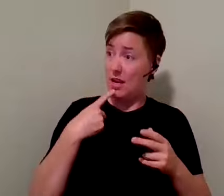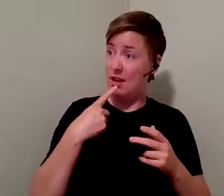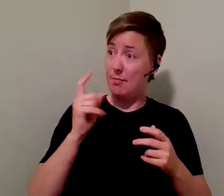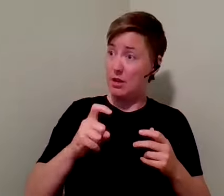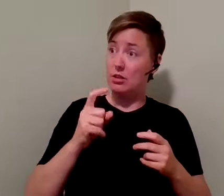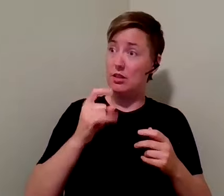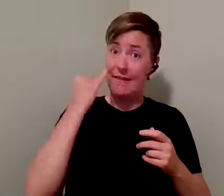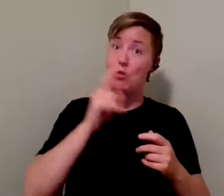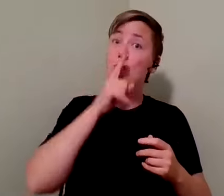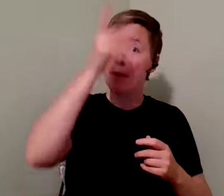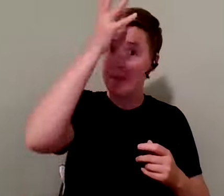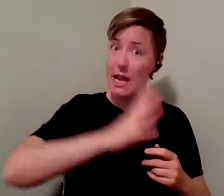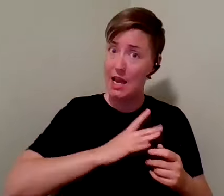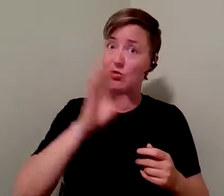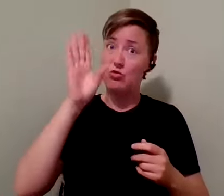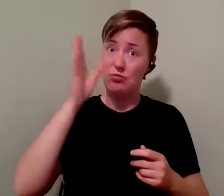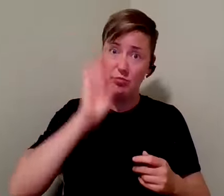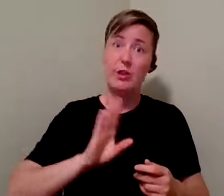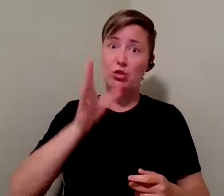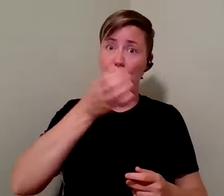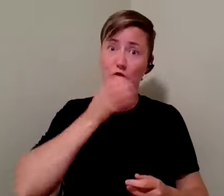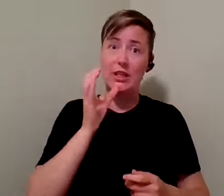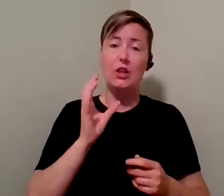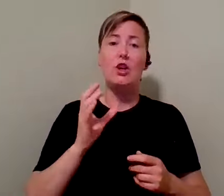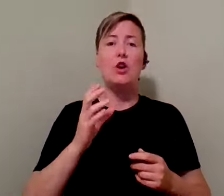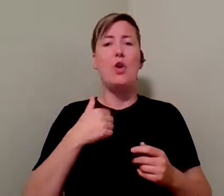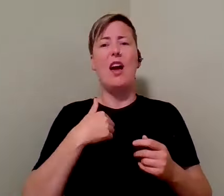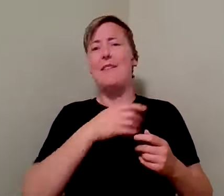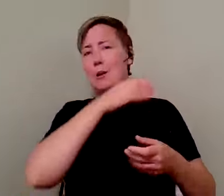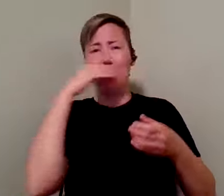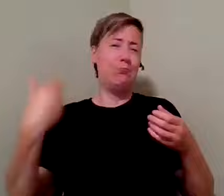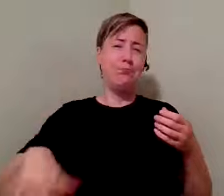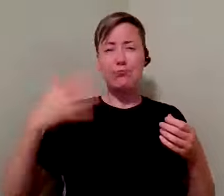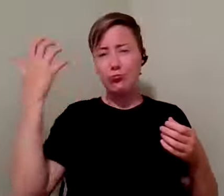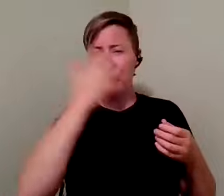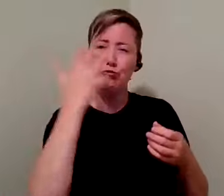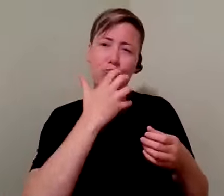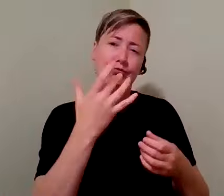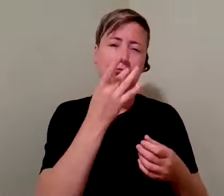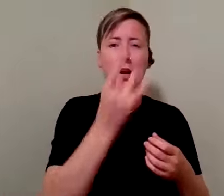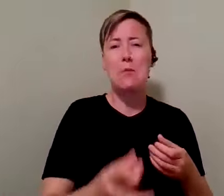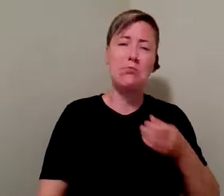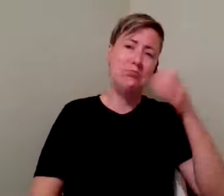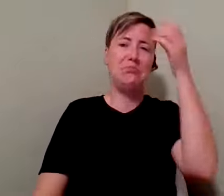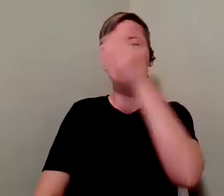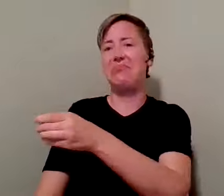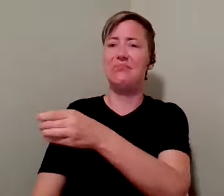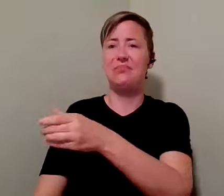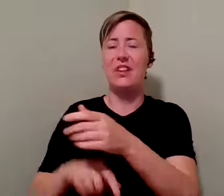two guys know what I really thought. So I said, wow, this is great. And I passed the bottle. But by the time